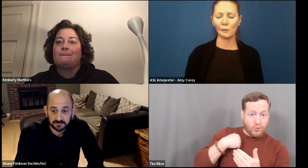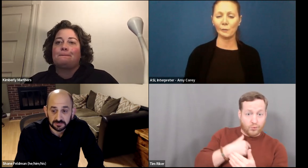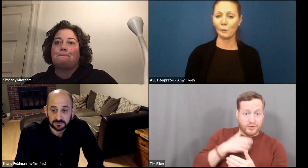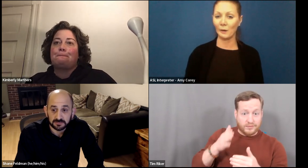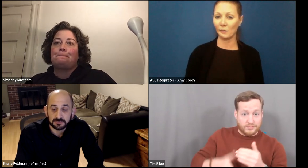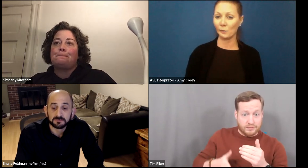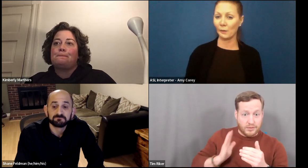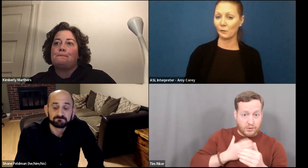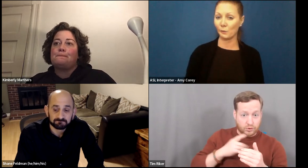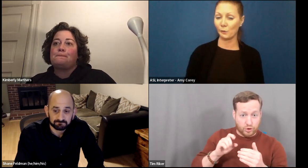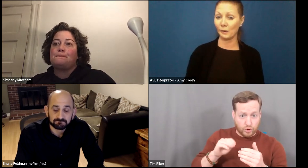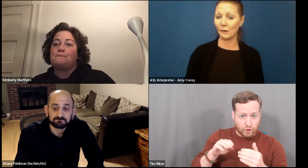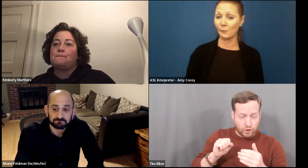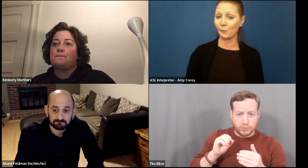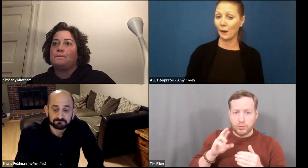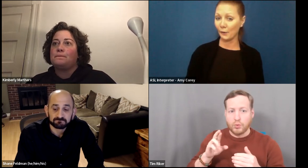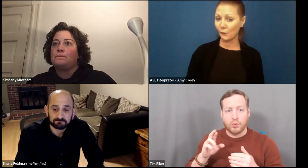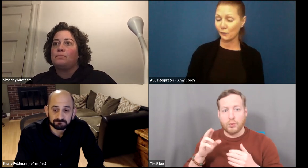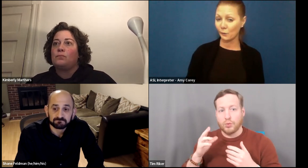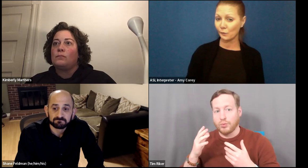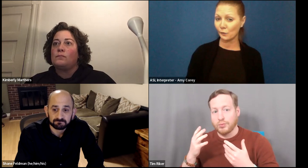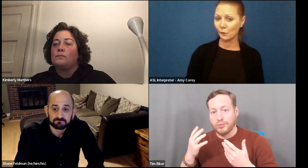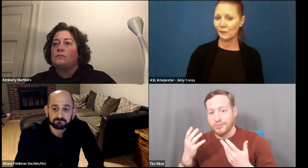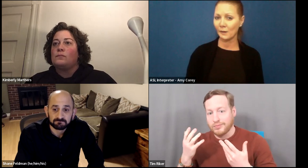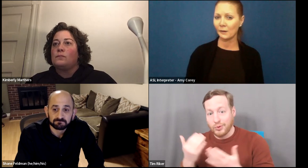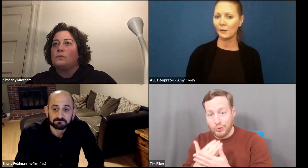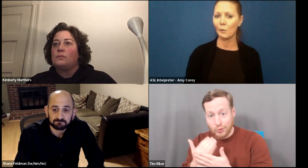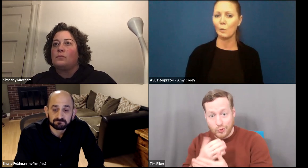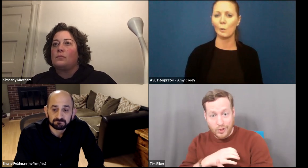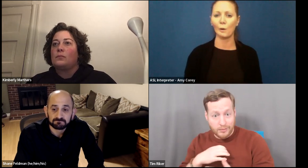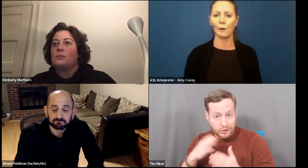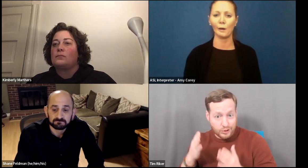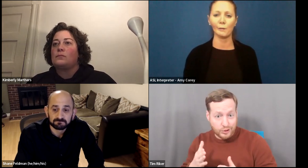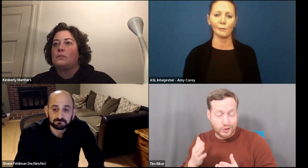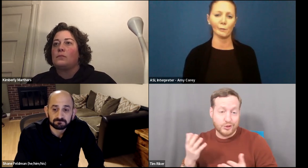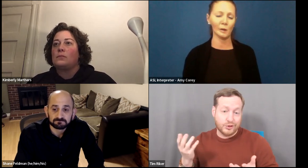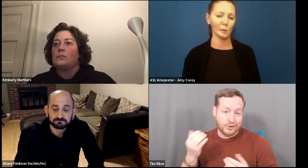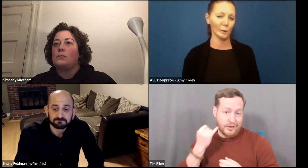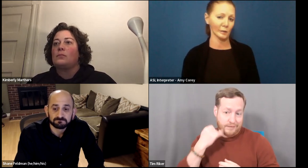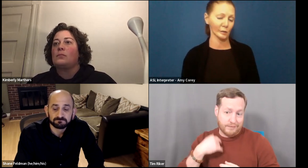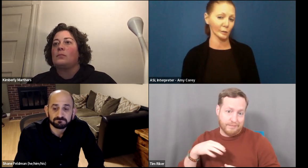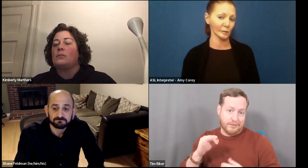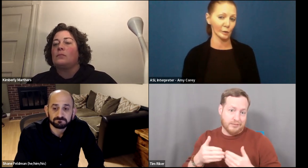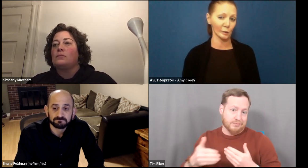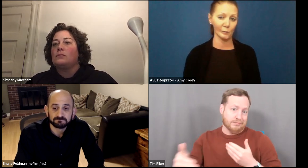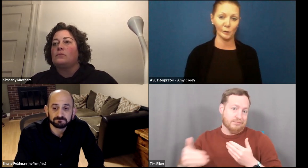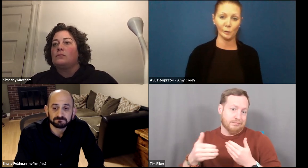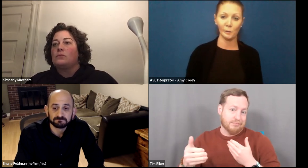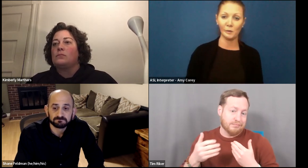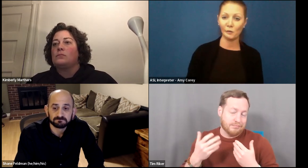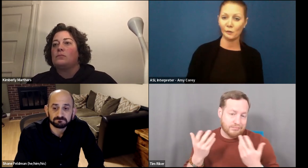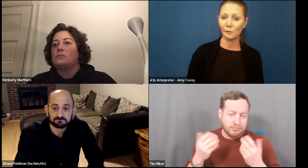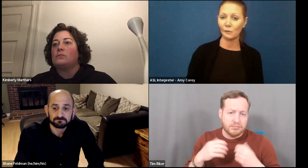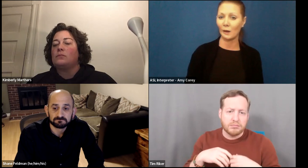sure if we want to get this retreat in prior to those terms ending, or if we want to schedule it for the